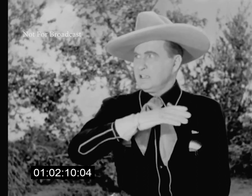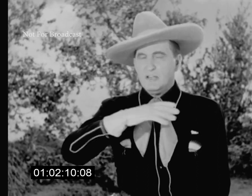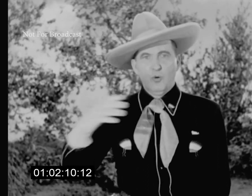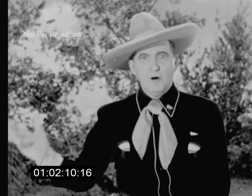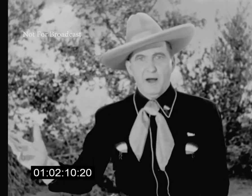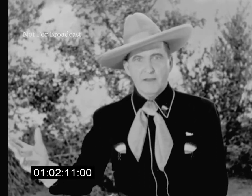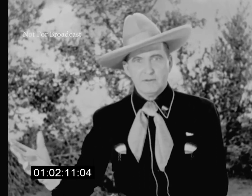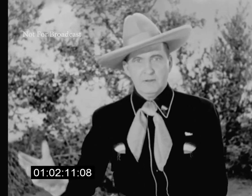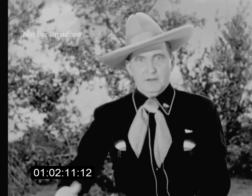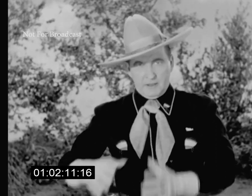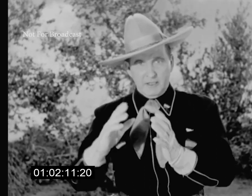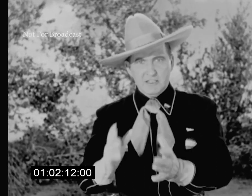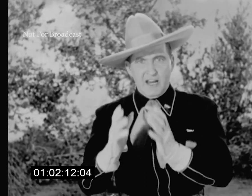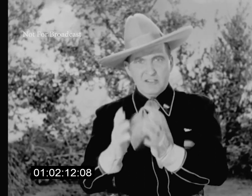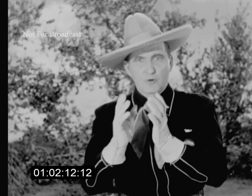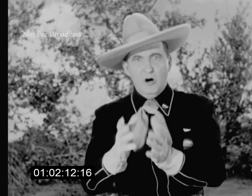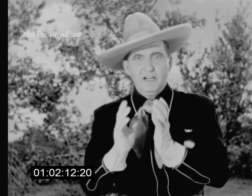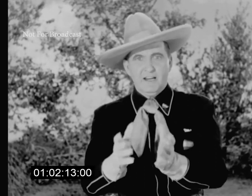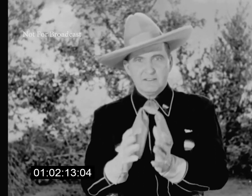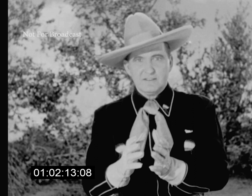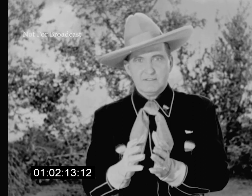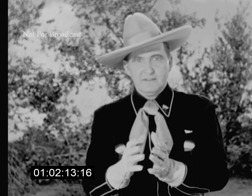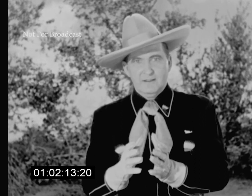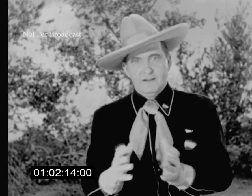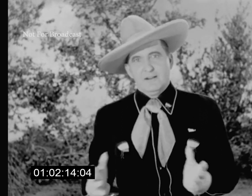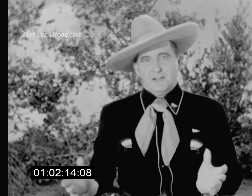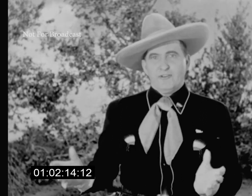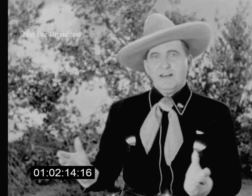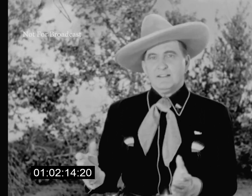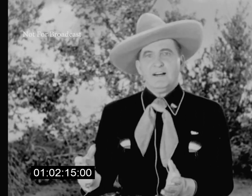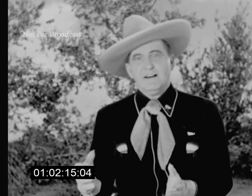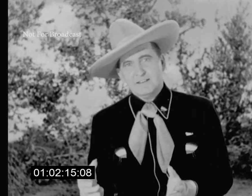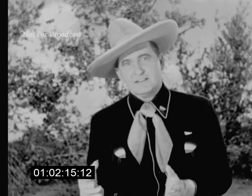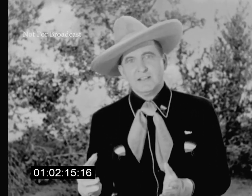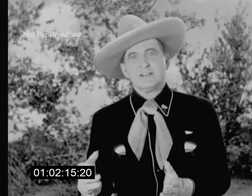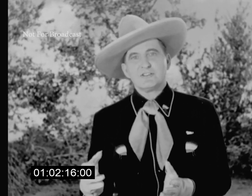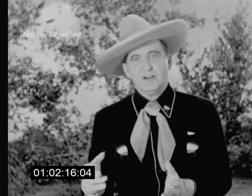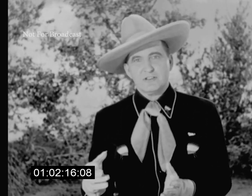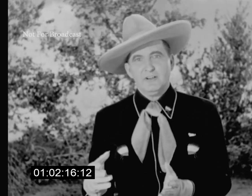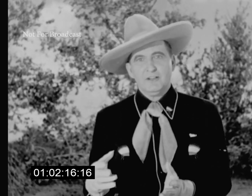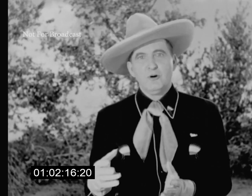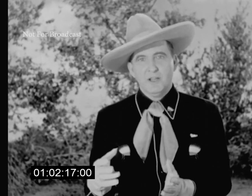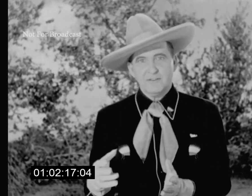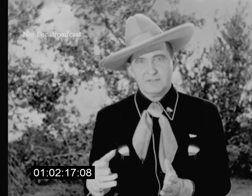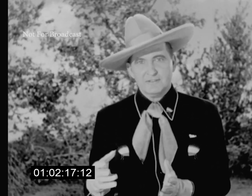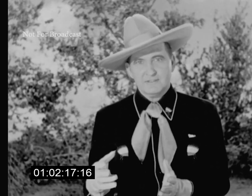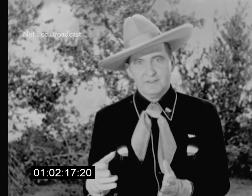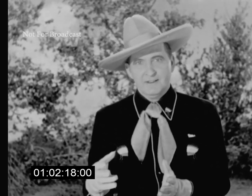on the warpath. Indians dancing war dance. They forget entirely that the Indians also had a home life.